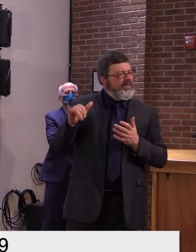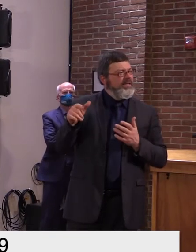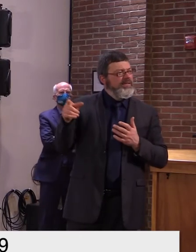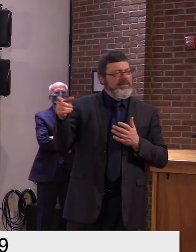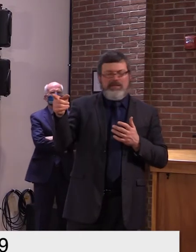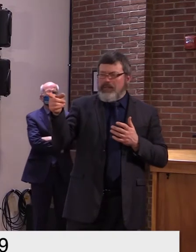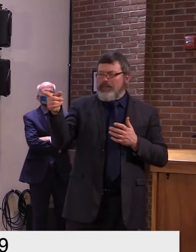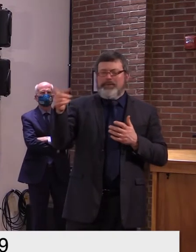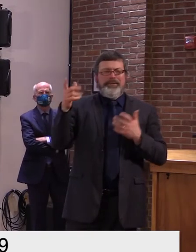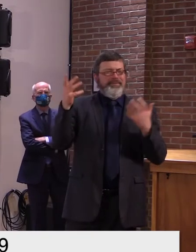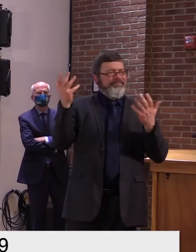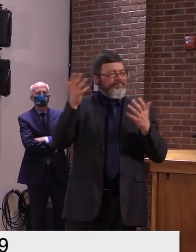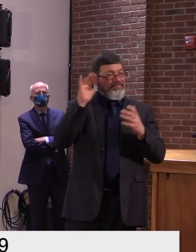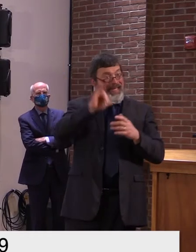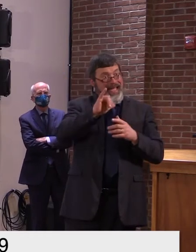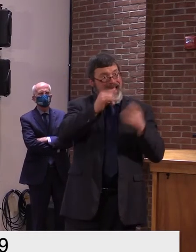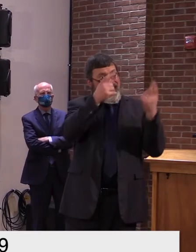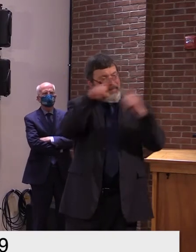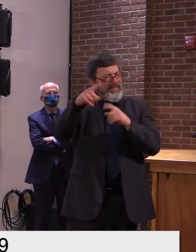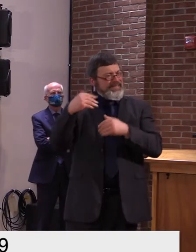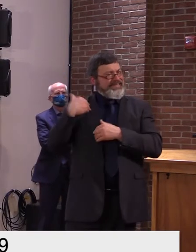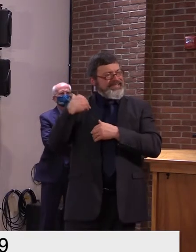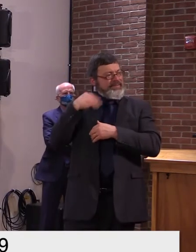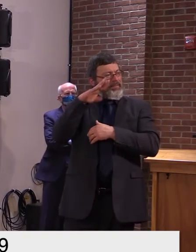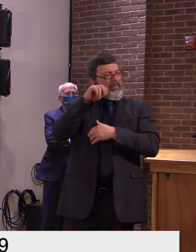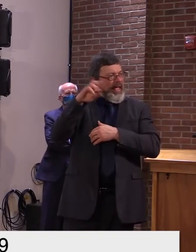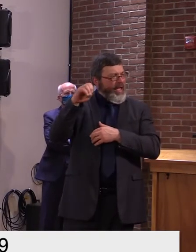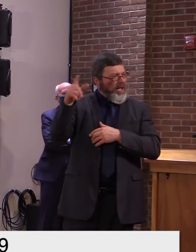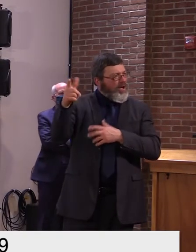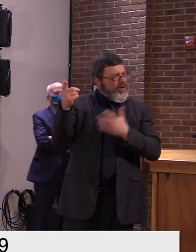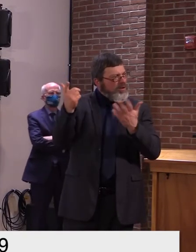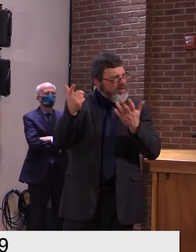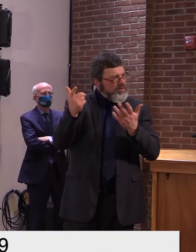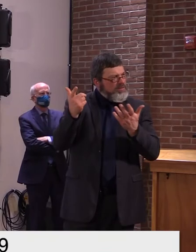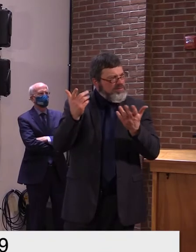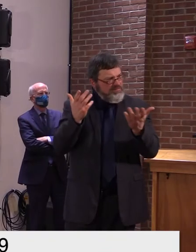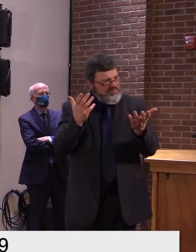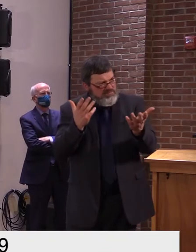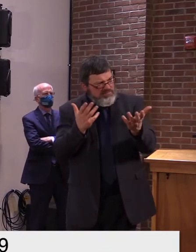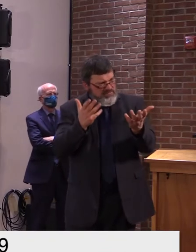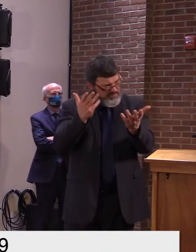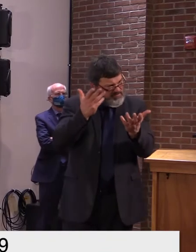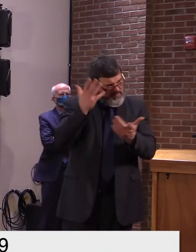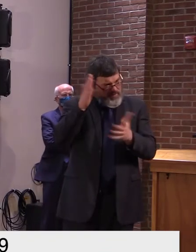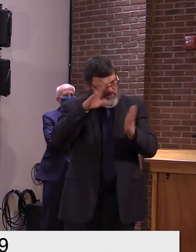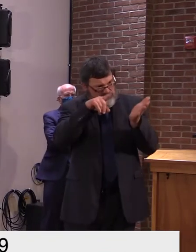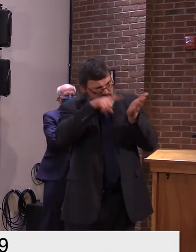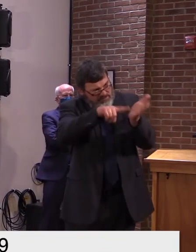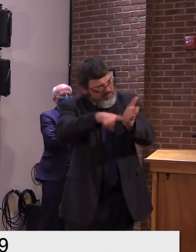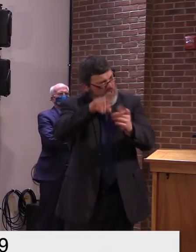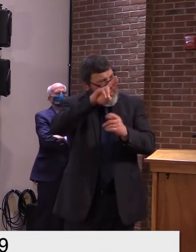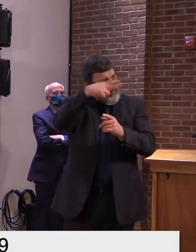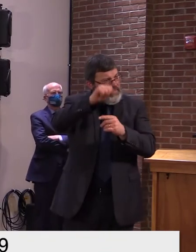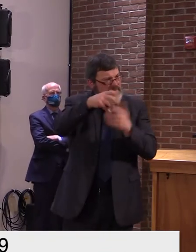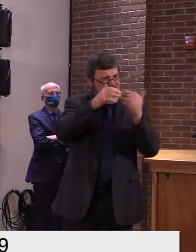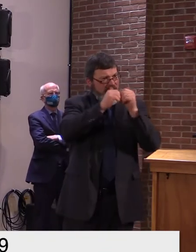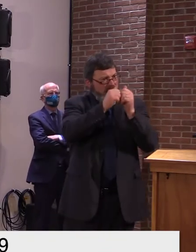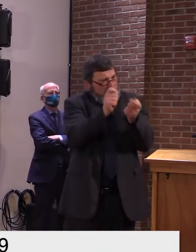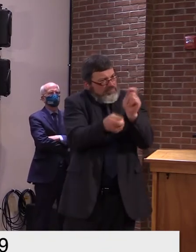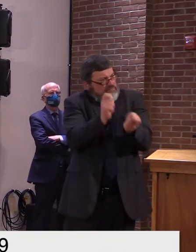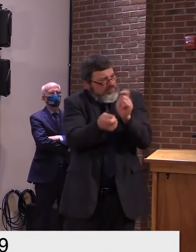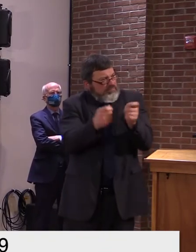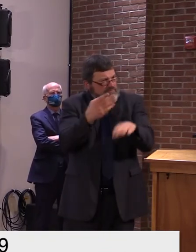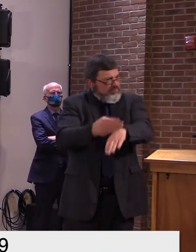ever tried to, you know, reach out to the state, make it right? I don't know if these packages are insured, but.